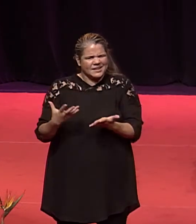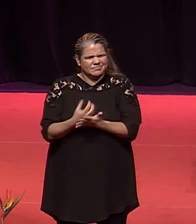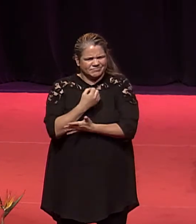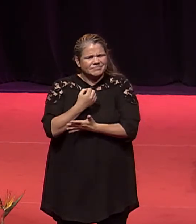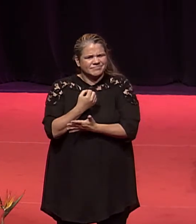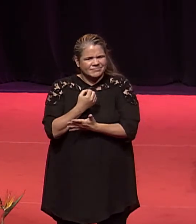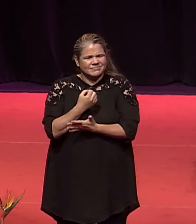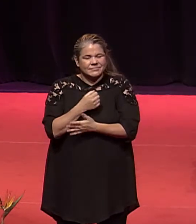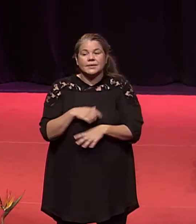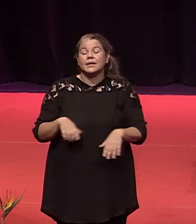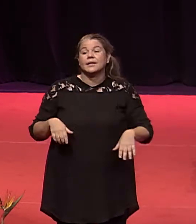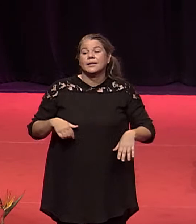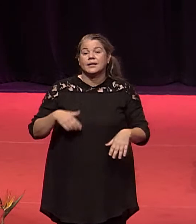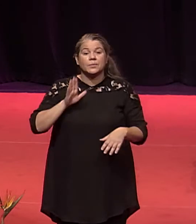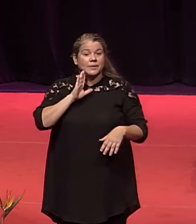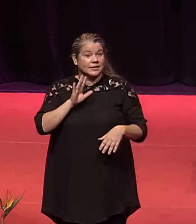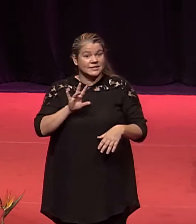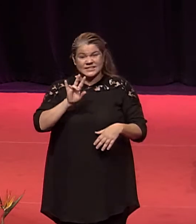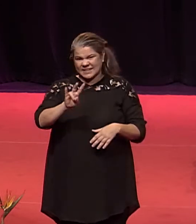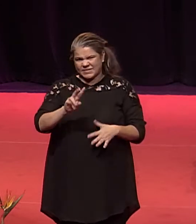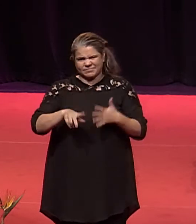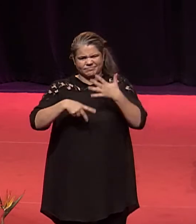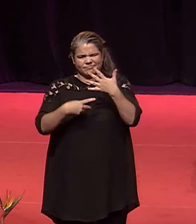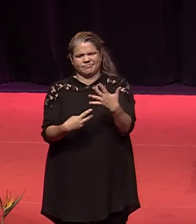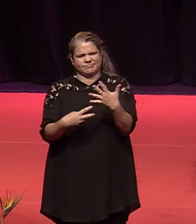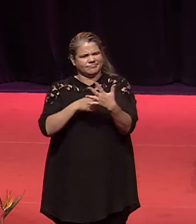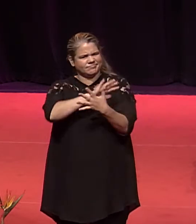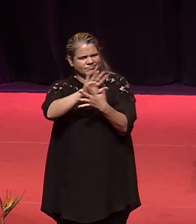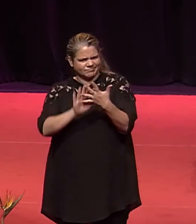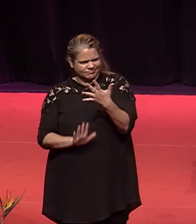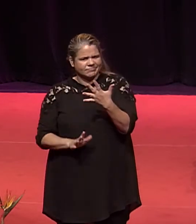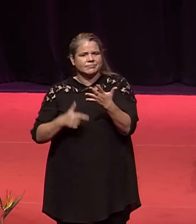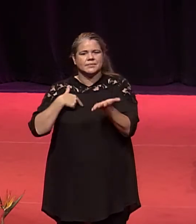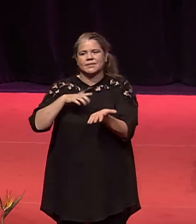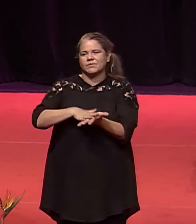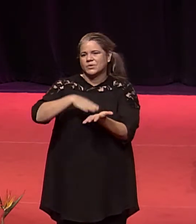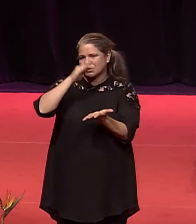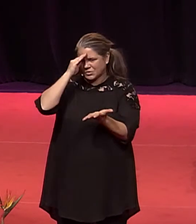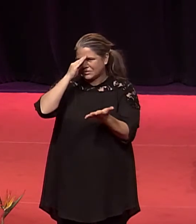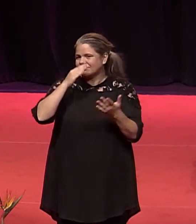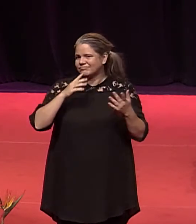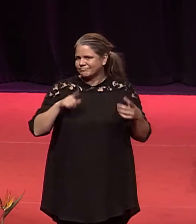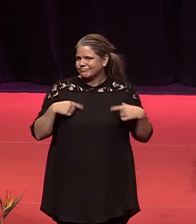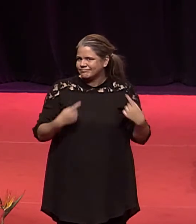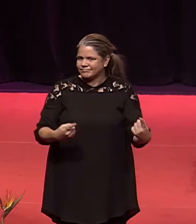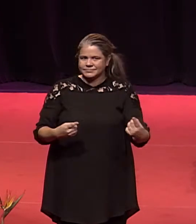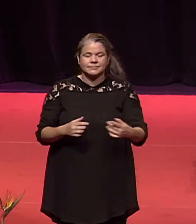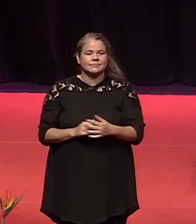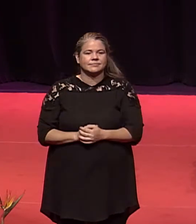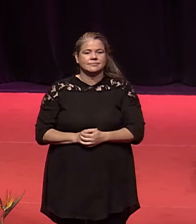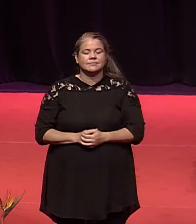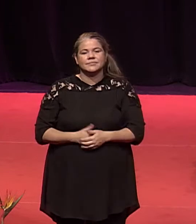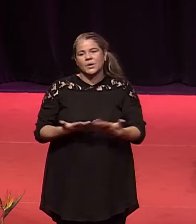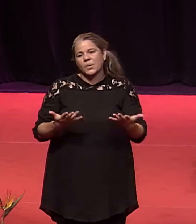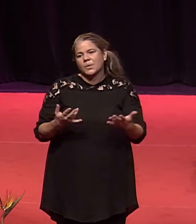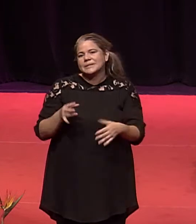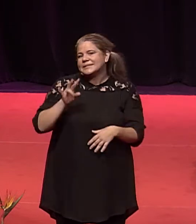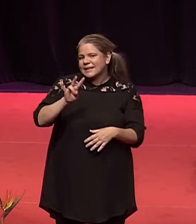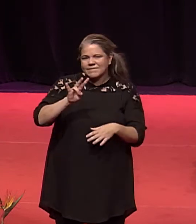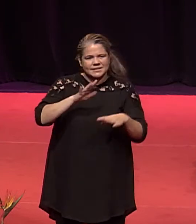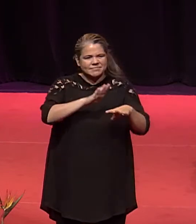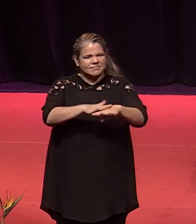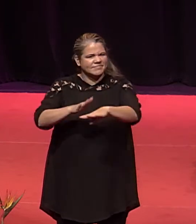share with you 7 things that I've learned over the course of my career. And they're going to take the form of 7 pieces